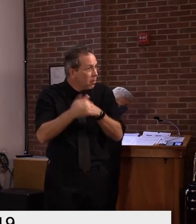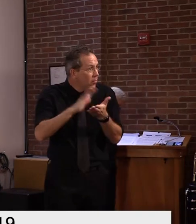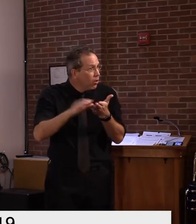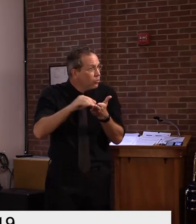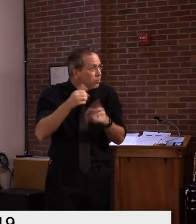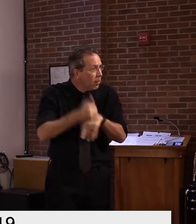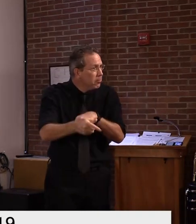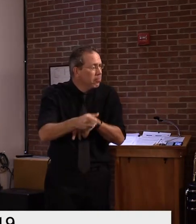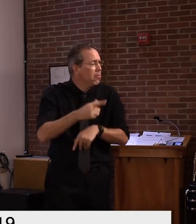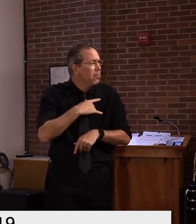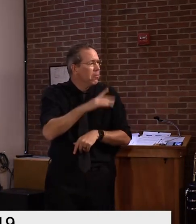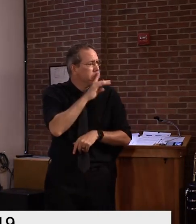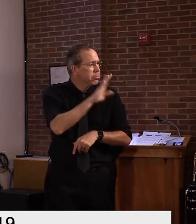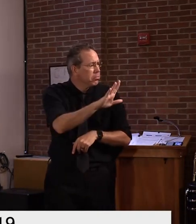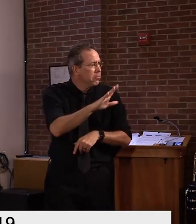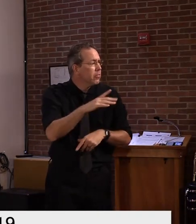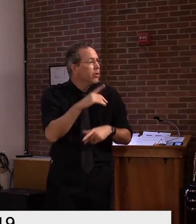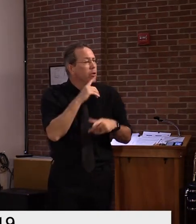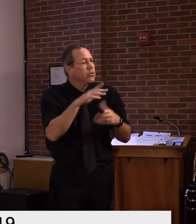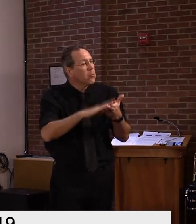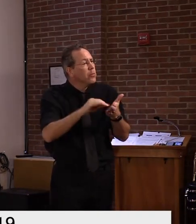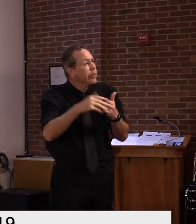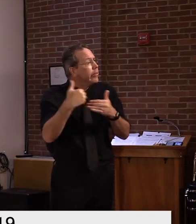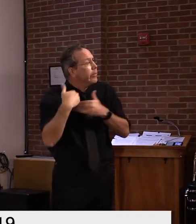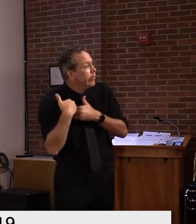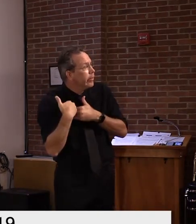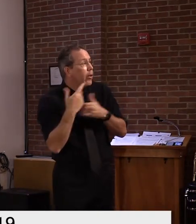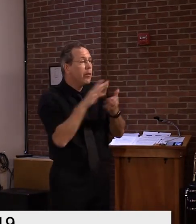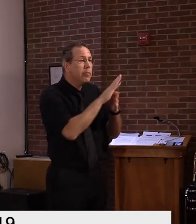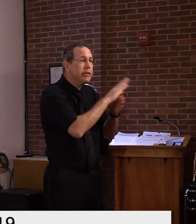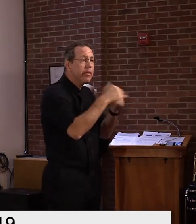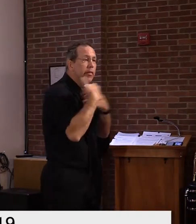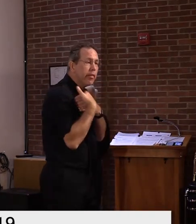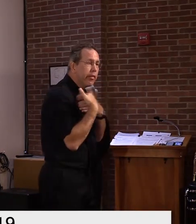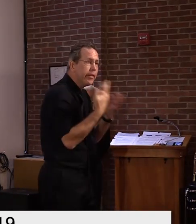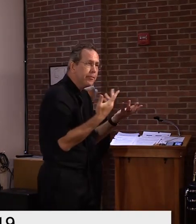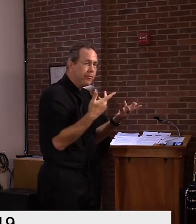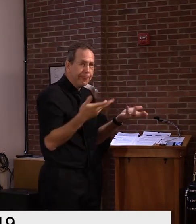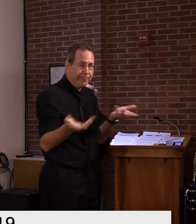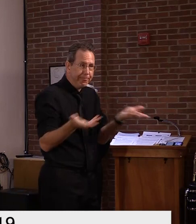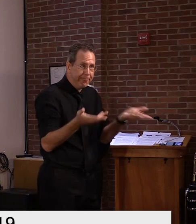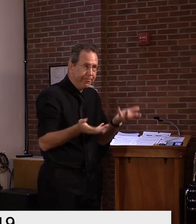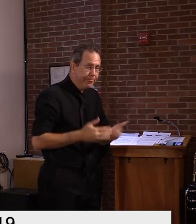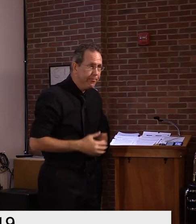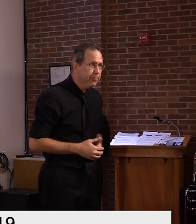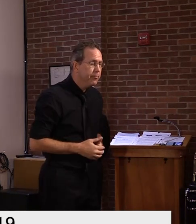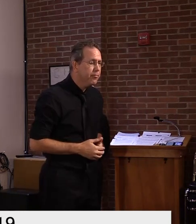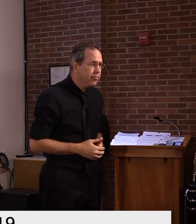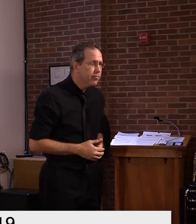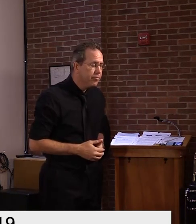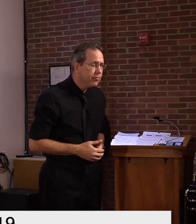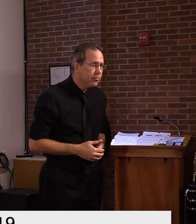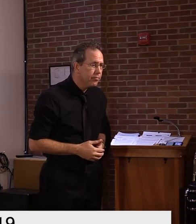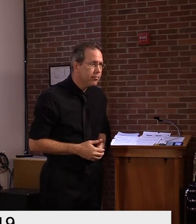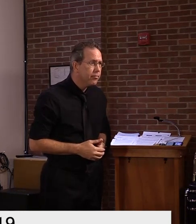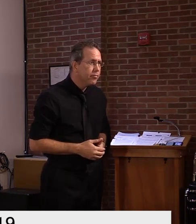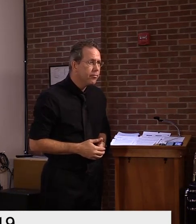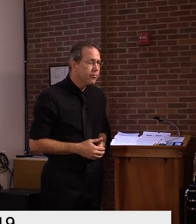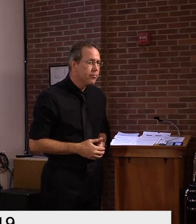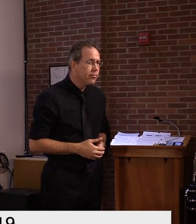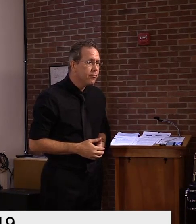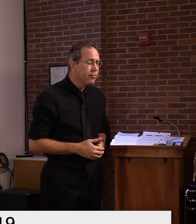has been the party line that's been given at most of the campuses that have shut down. So as long as I